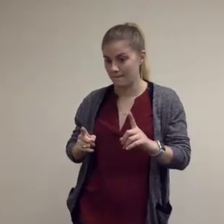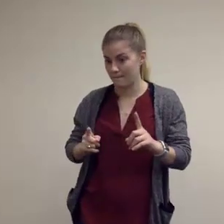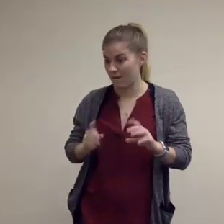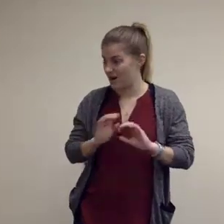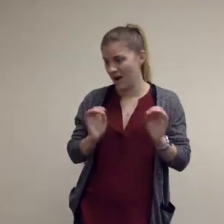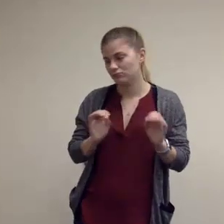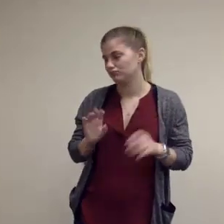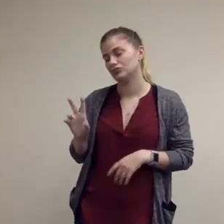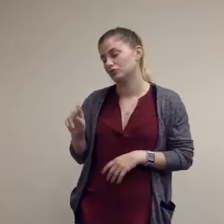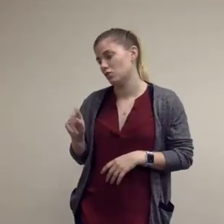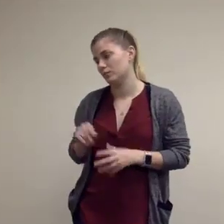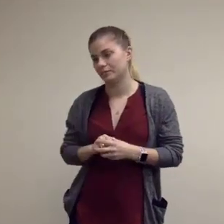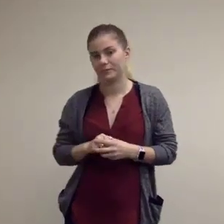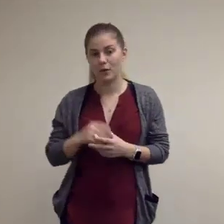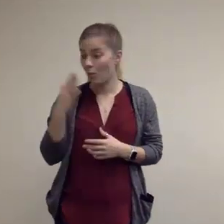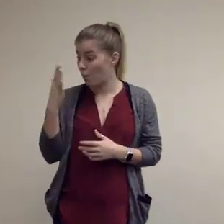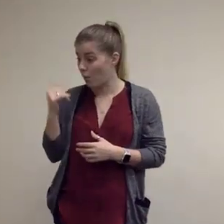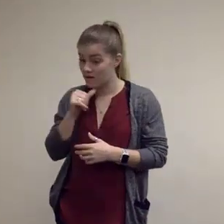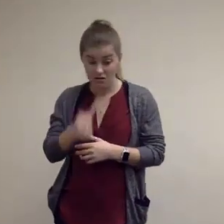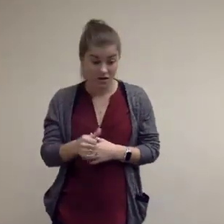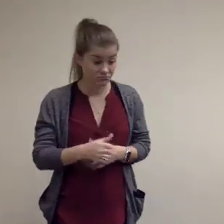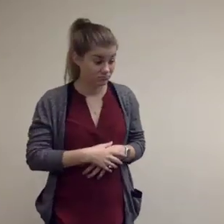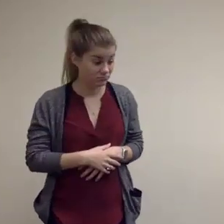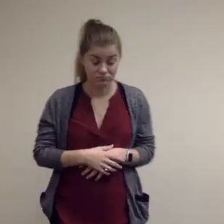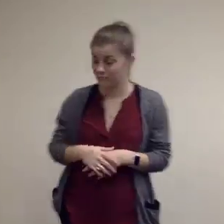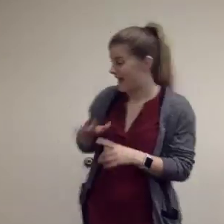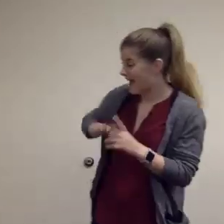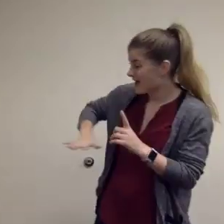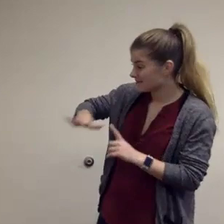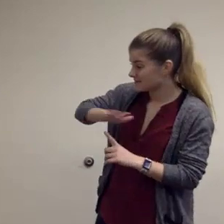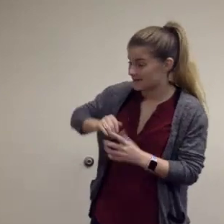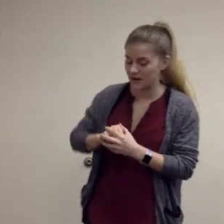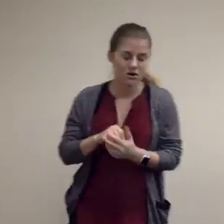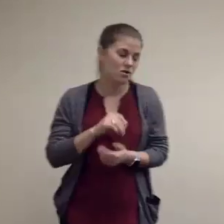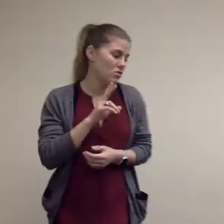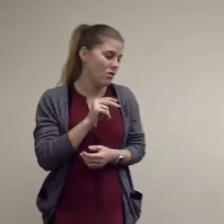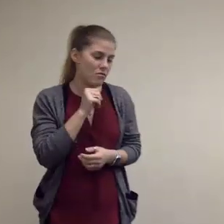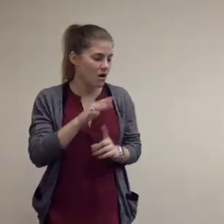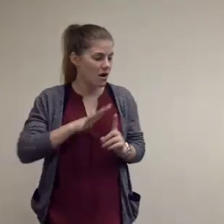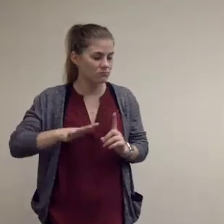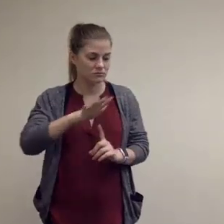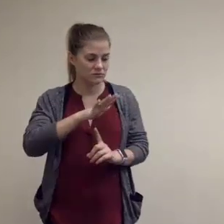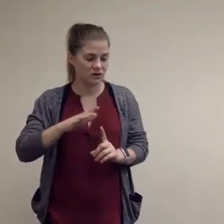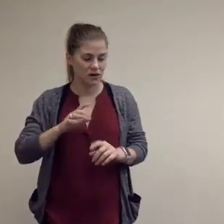the atmosphere. Nope, the atmosphere doesn't have anything to do with it. What's another difference between the moon and the Earth besides